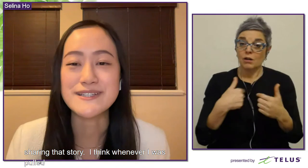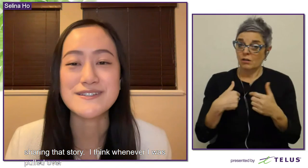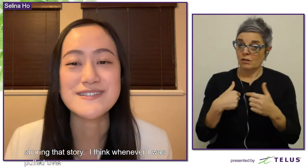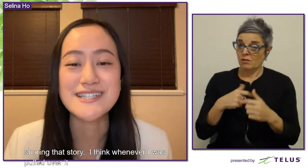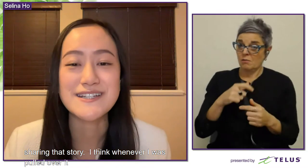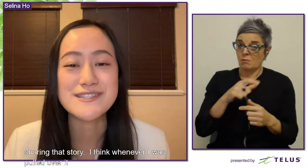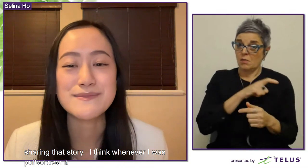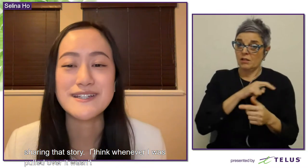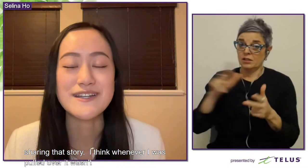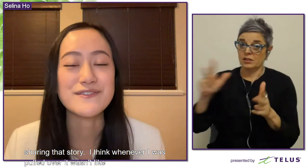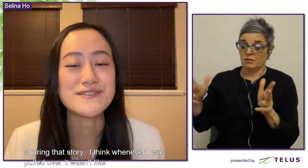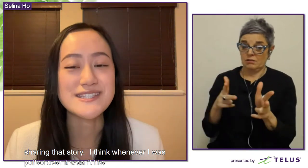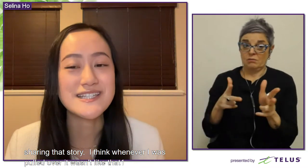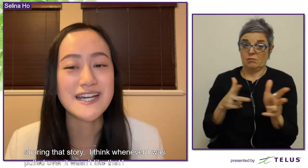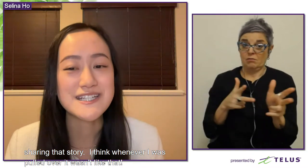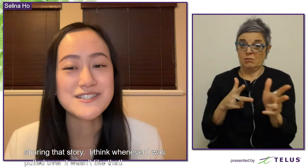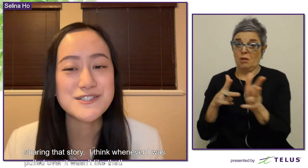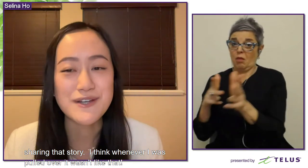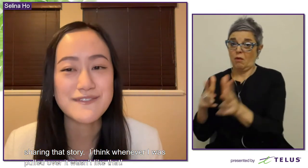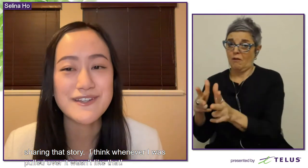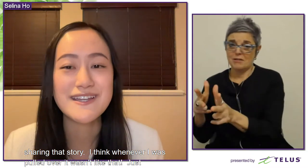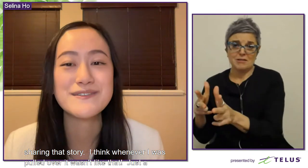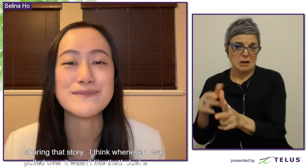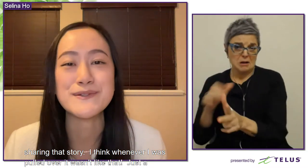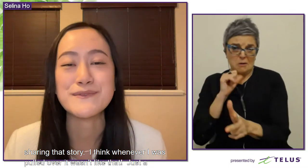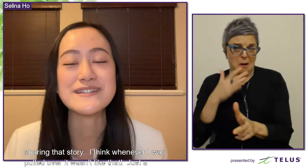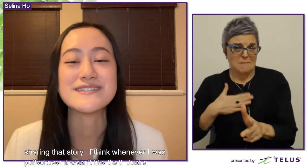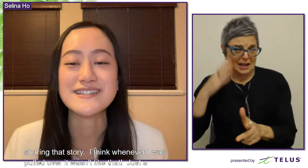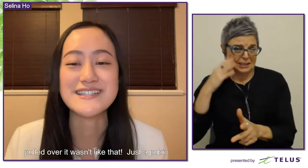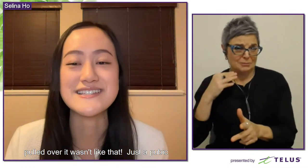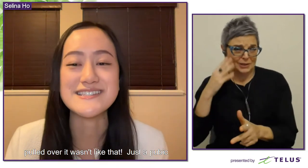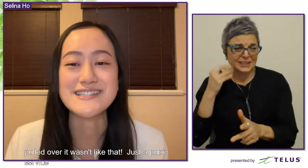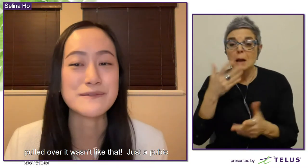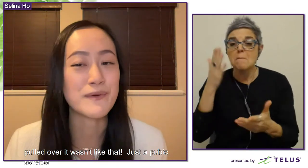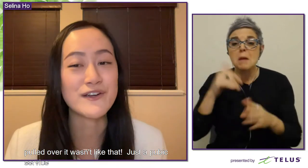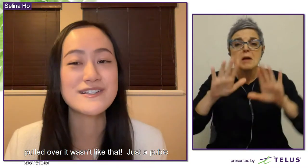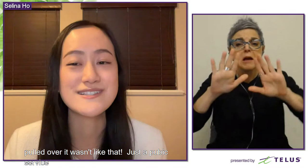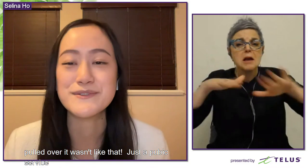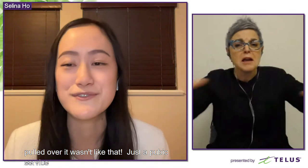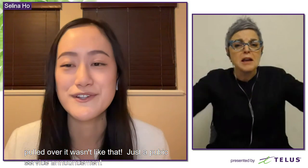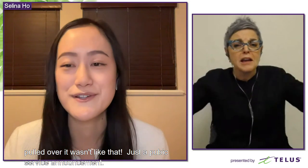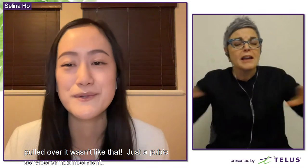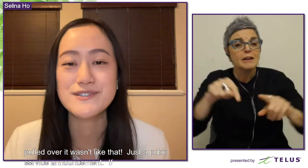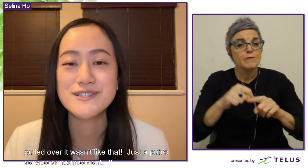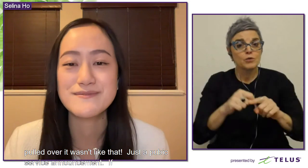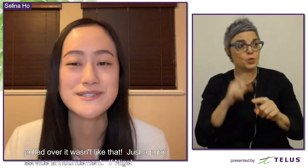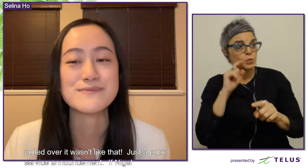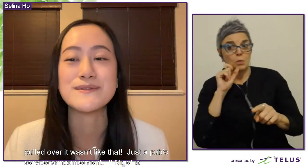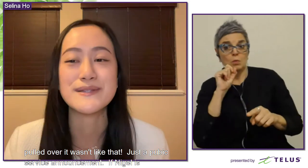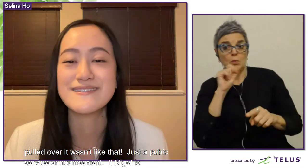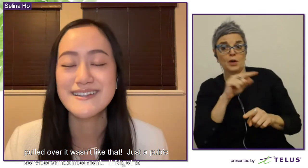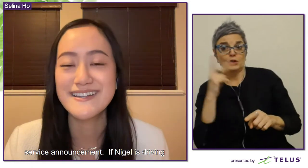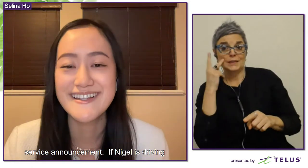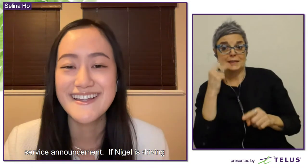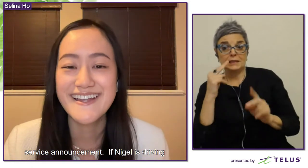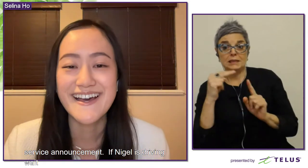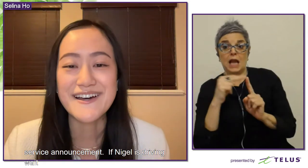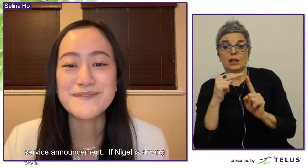quick public service announcement. If you see Nigel driving, maybe wait till he's like parked before you approach him, just